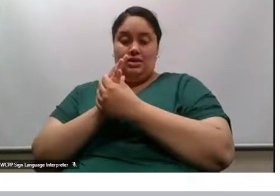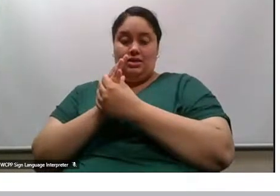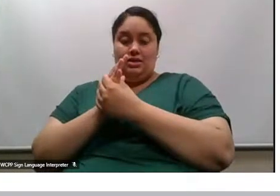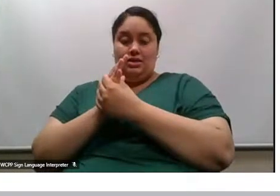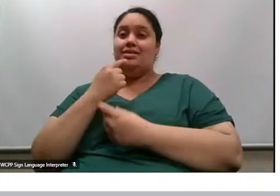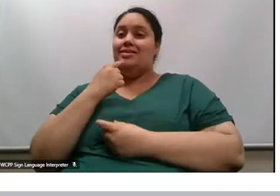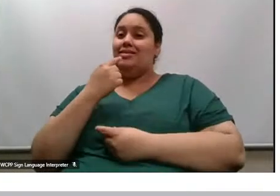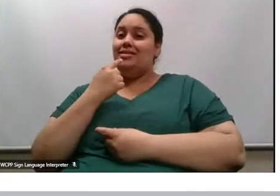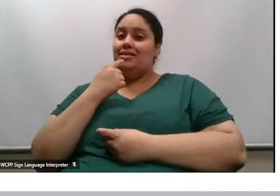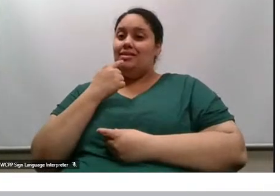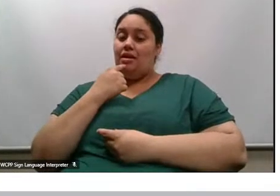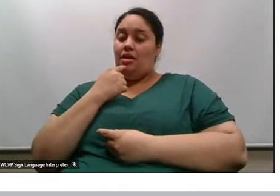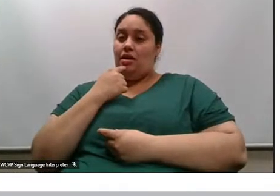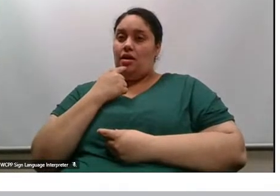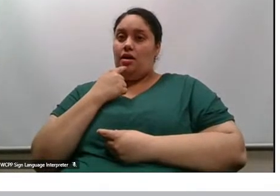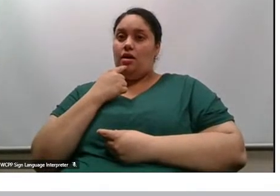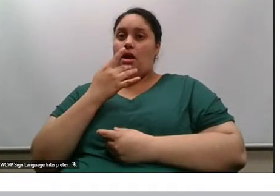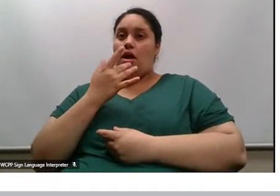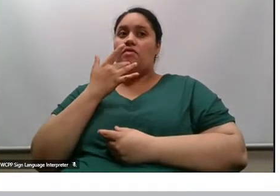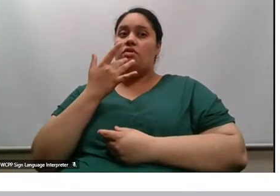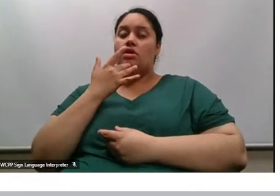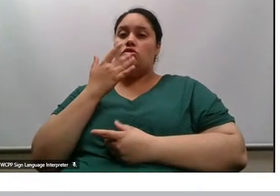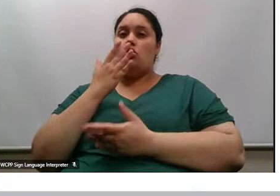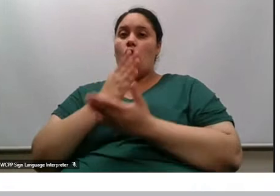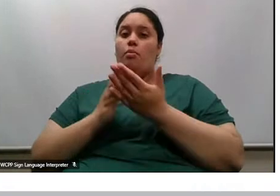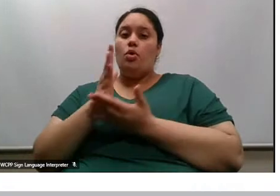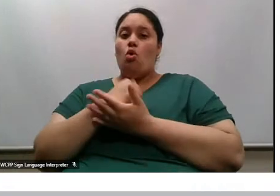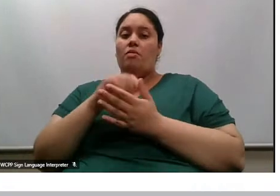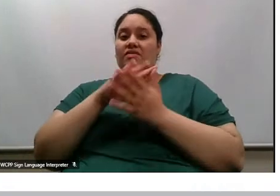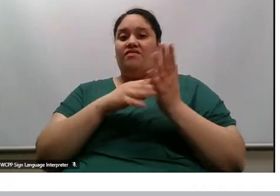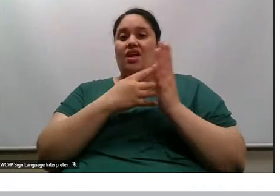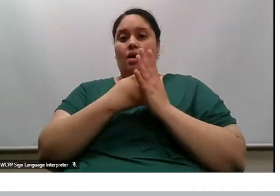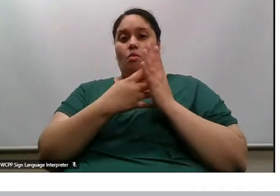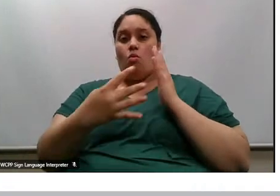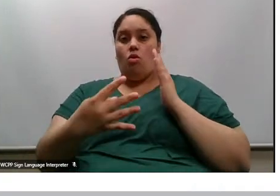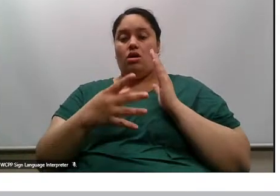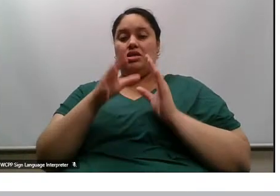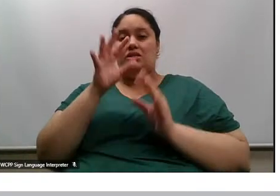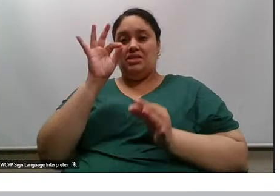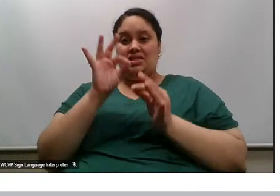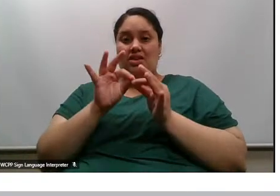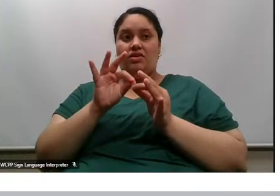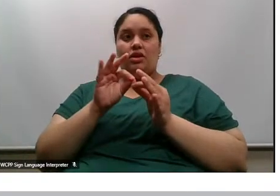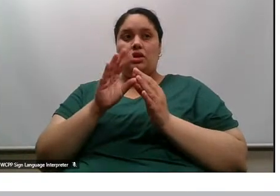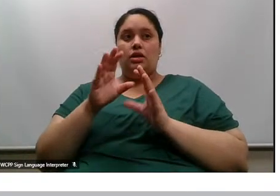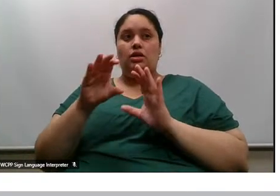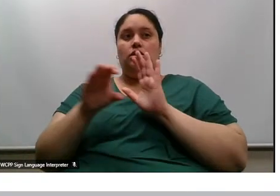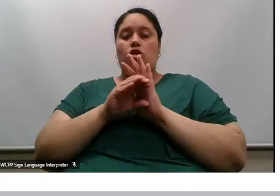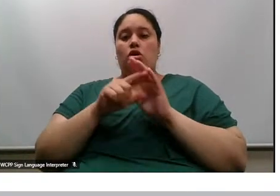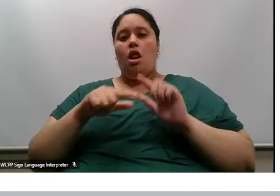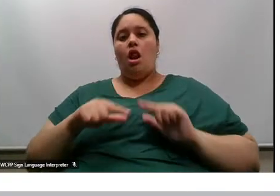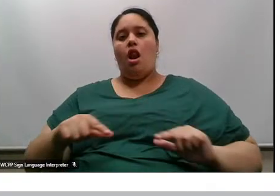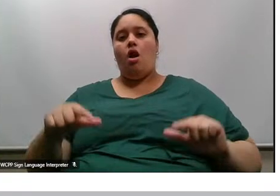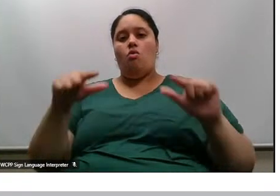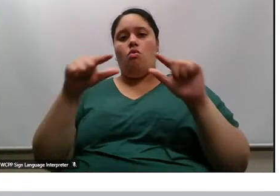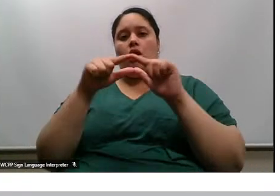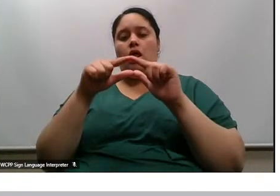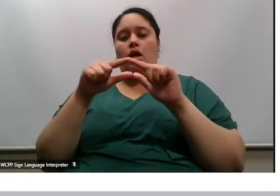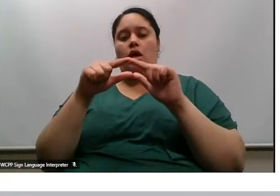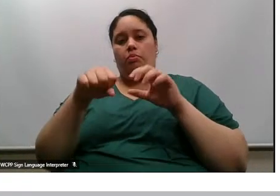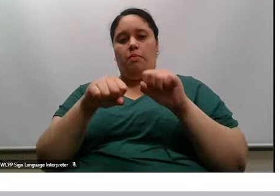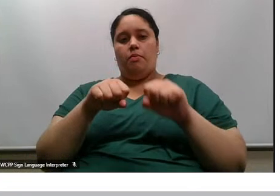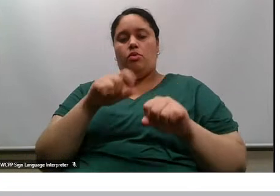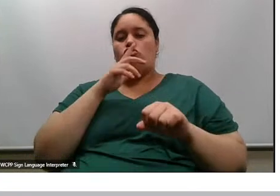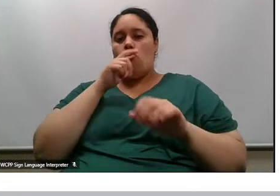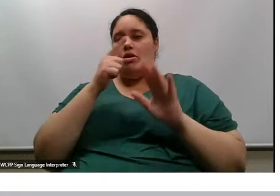stating that the preferential procurement framework, specifically the section on localization, was